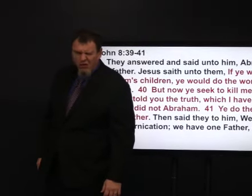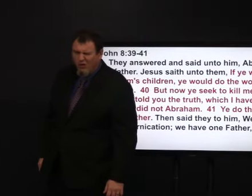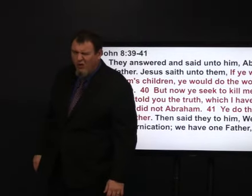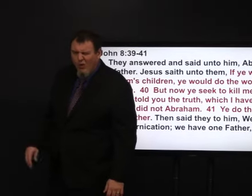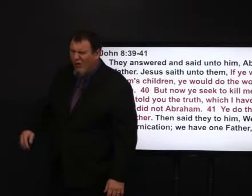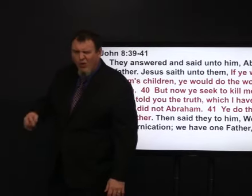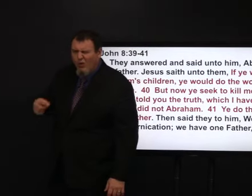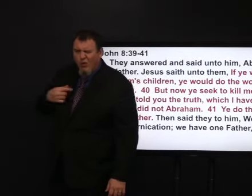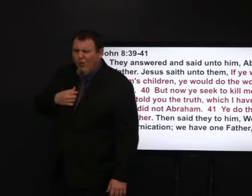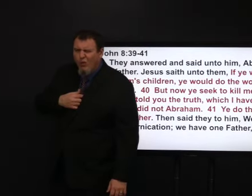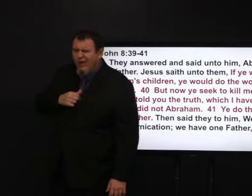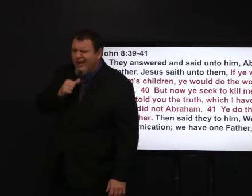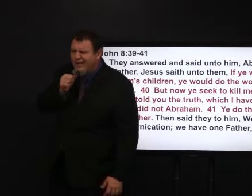And they said,